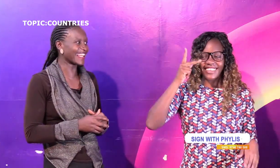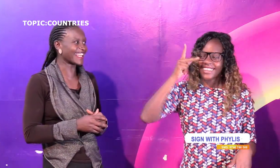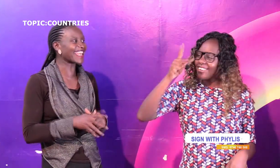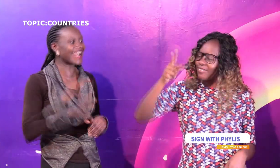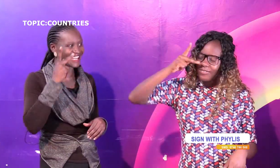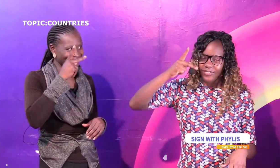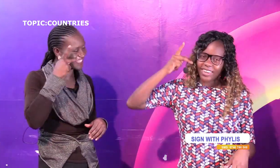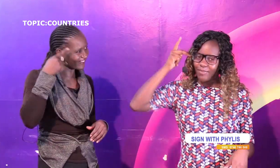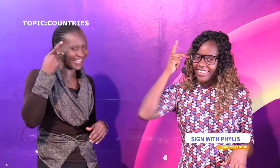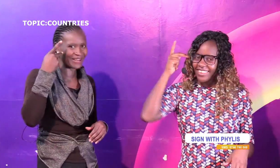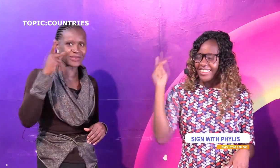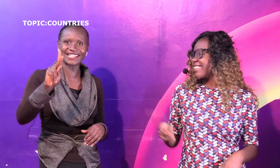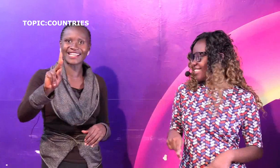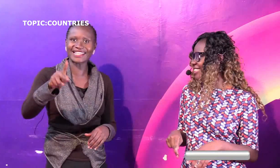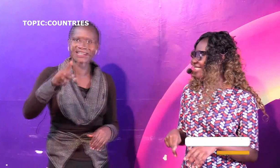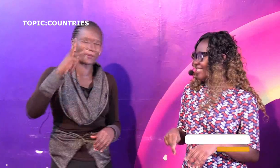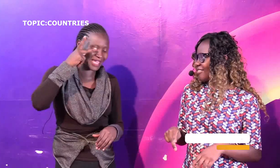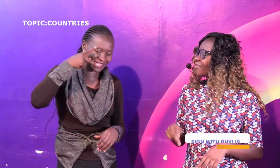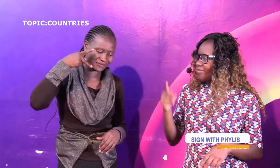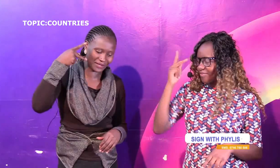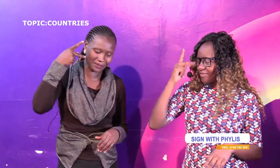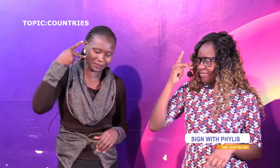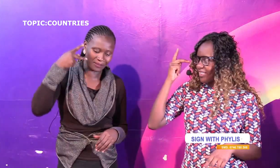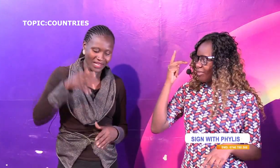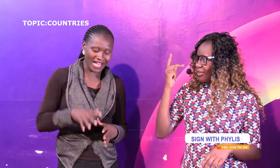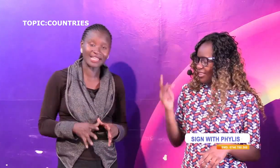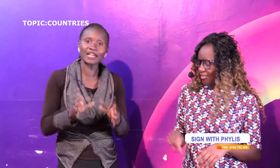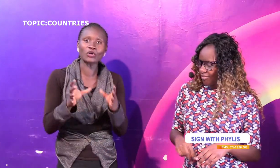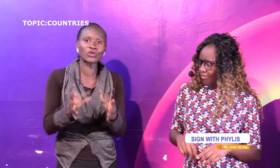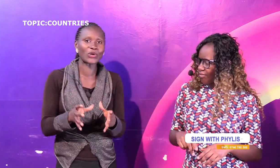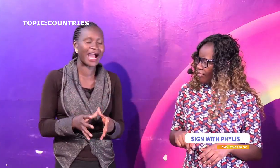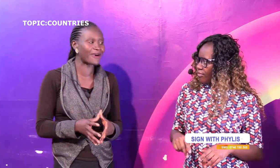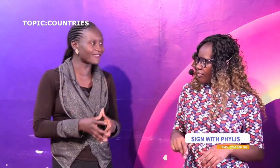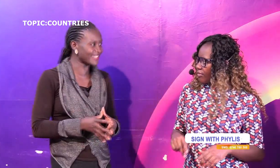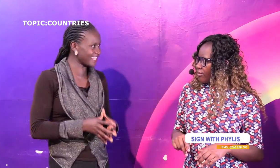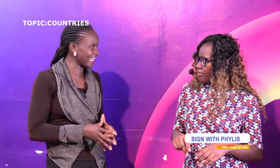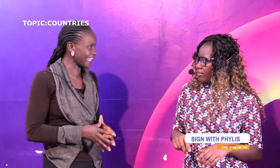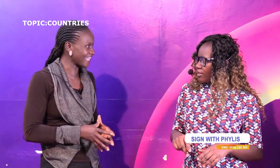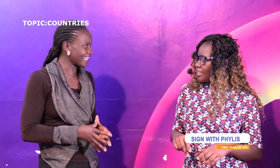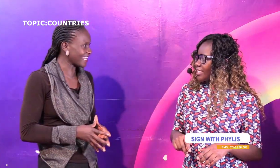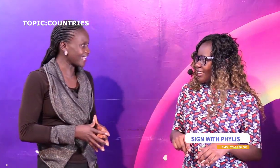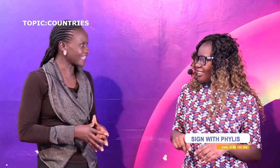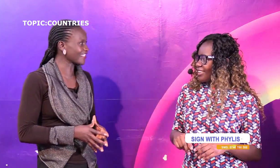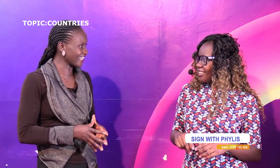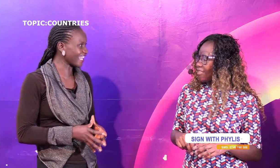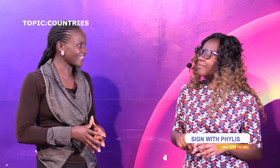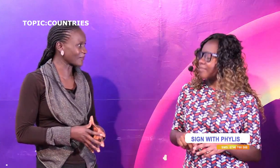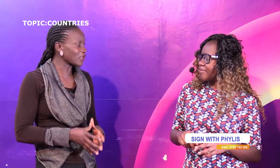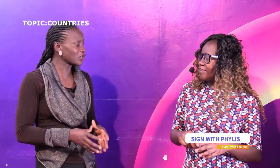Yeah. Philippine. Letter P. Philippine. And then also have Chile. Chile. So making a